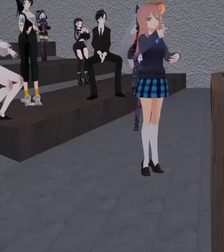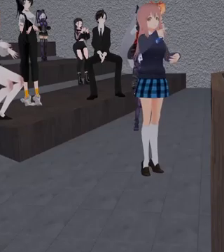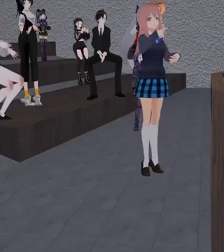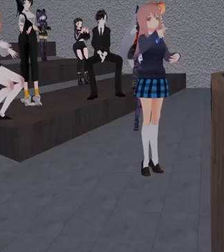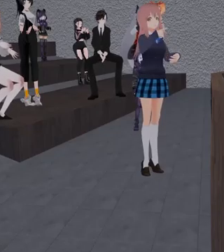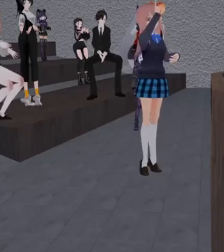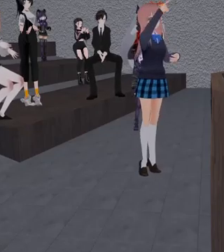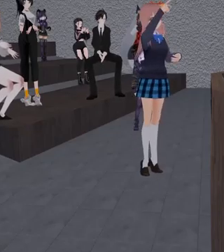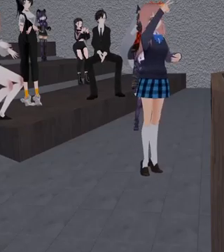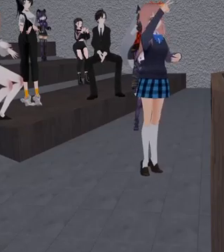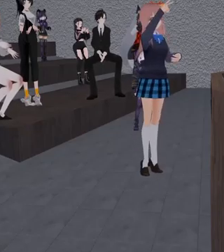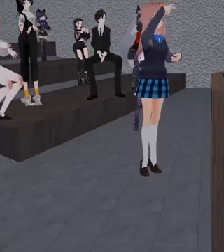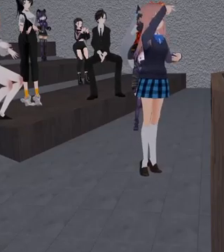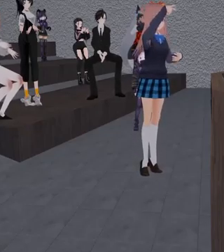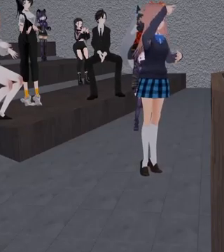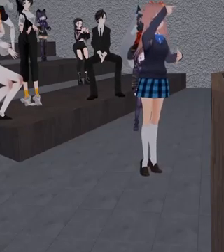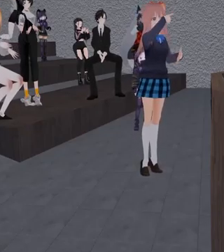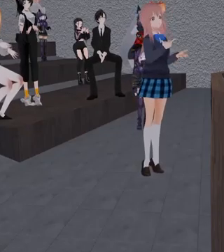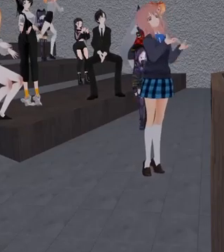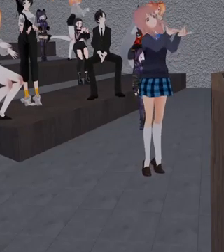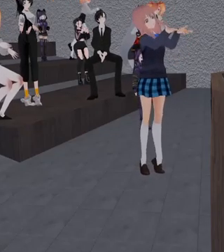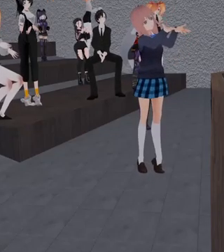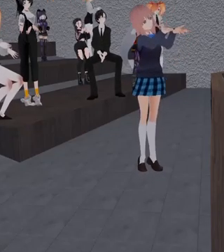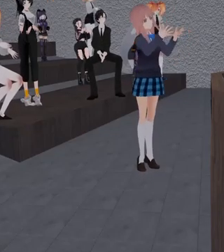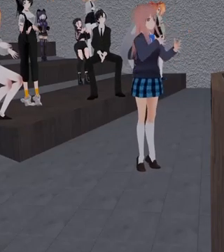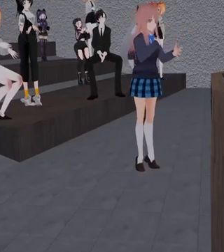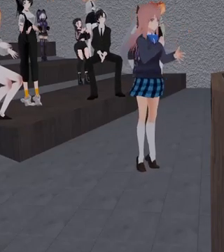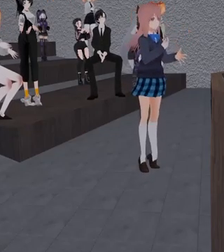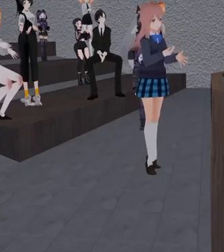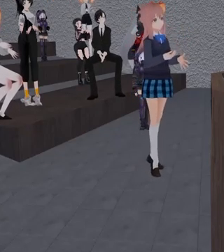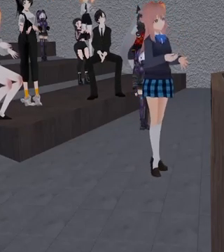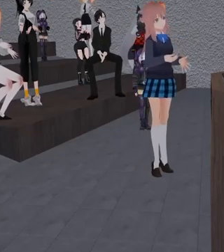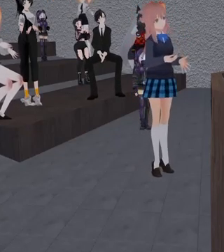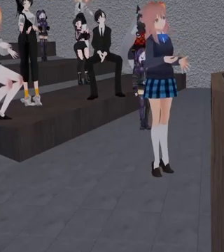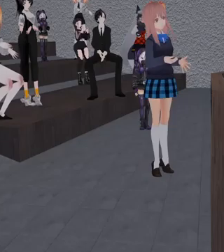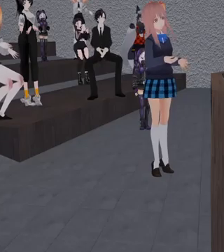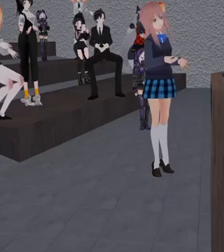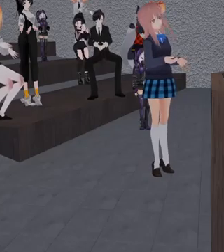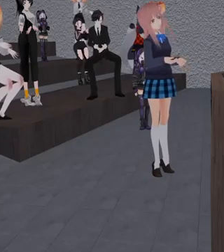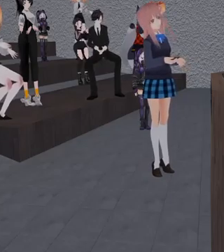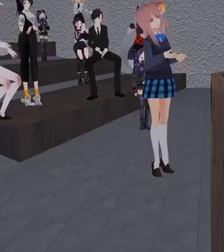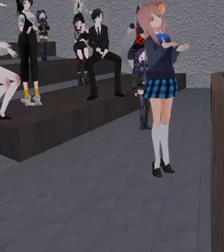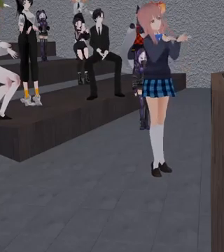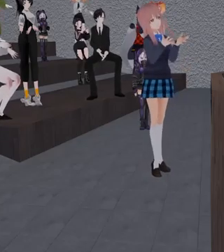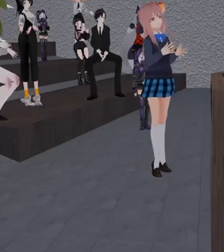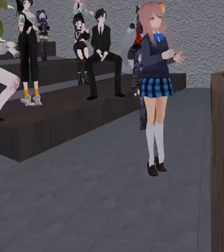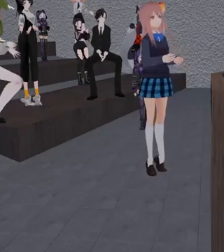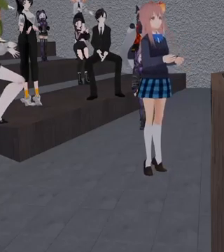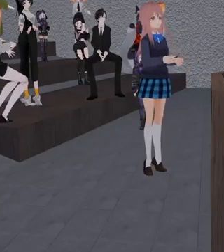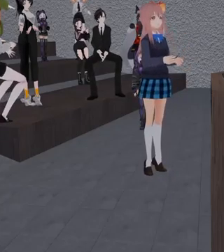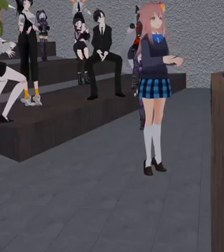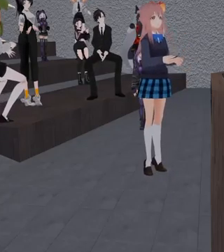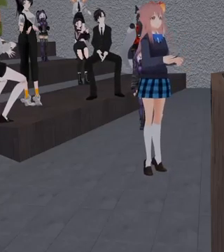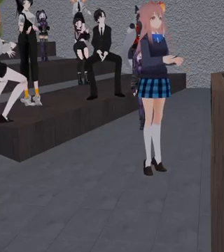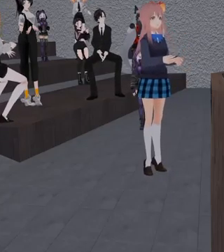Red. Yes. Yes, also. That kind of goes in pair with shifting your body. So it's like, if you're not going to shift, you could also